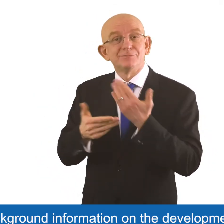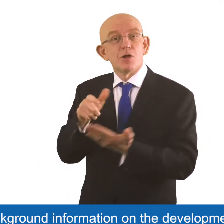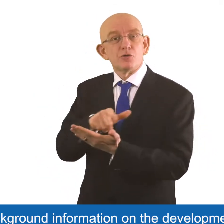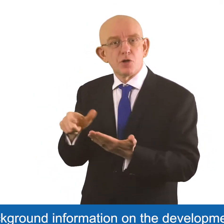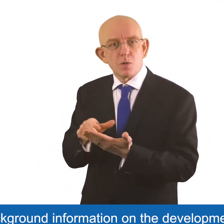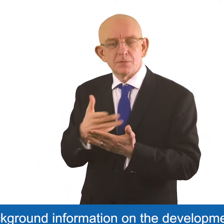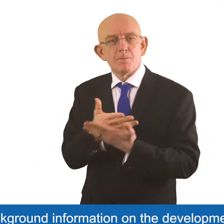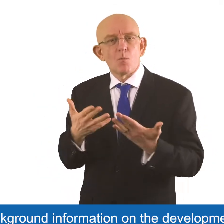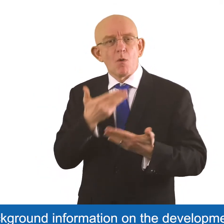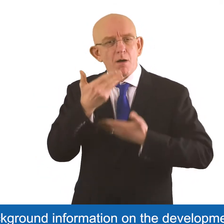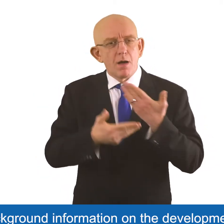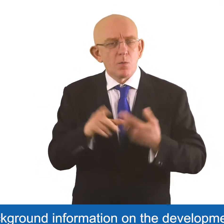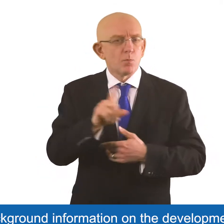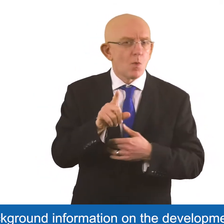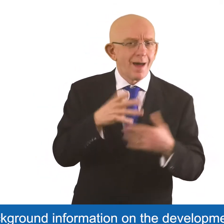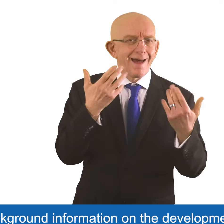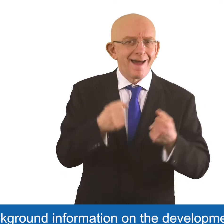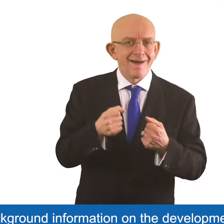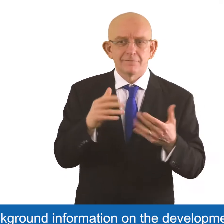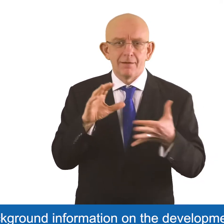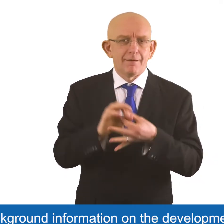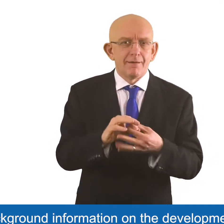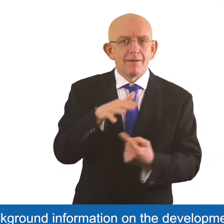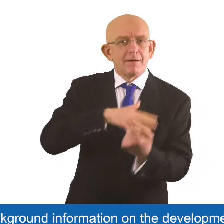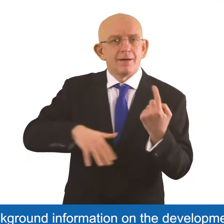Provide background information on the development of policy,